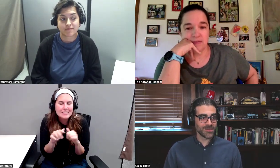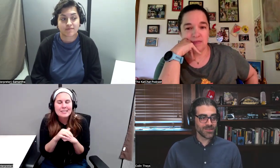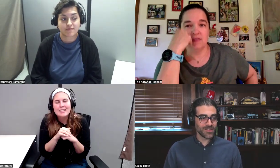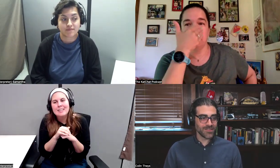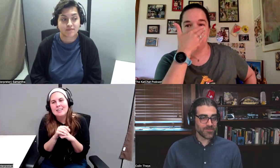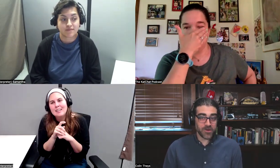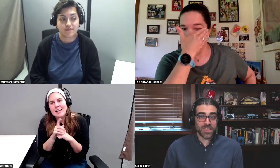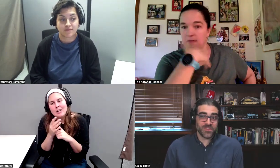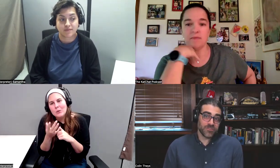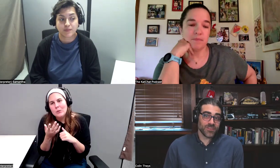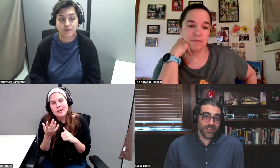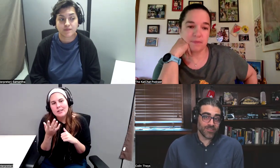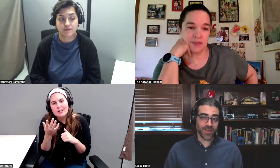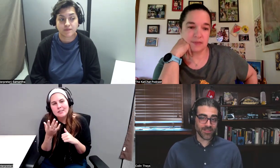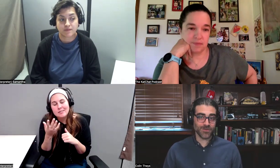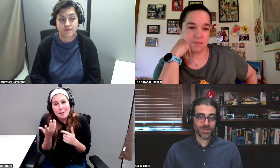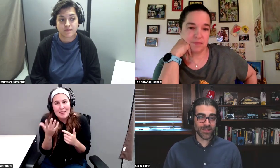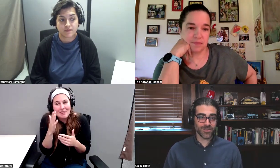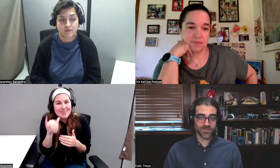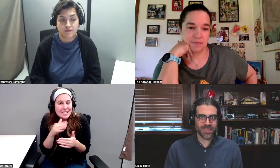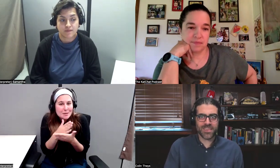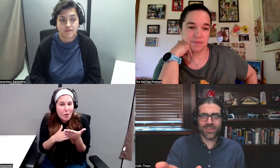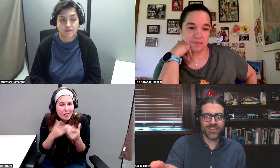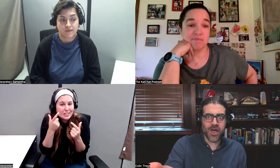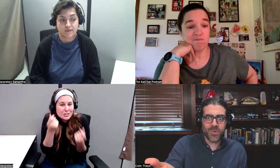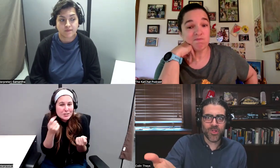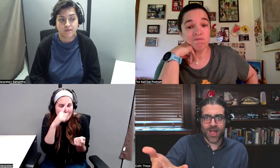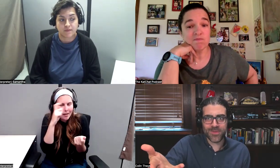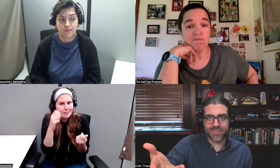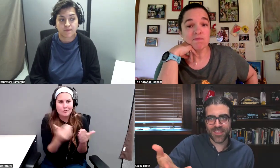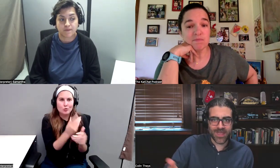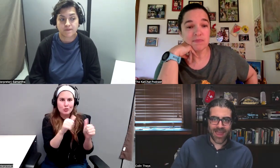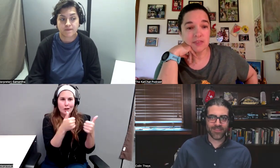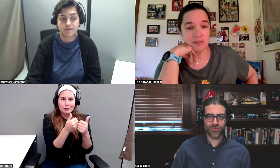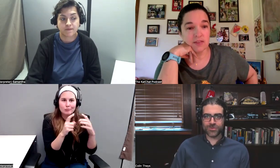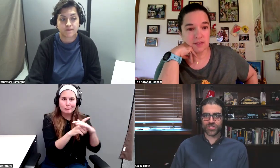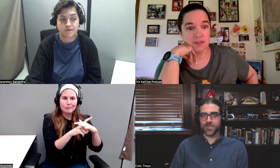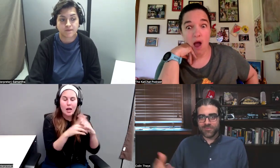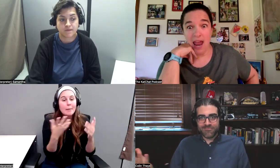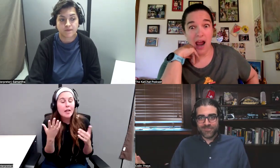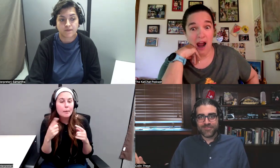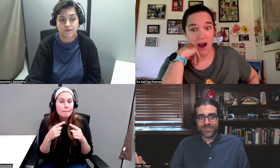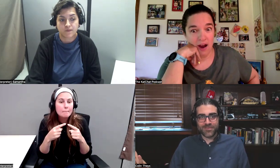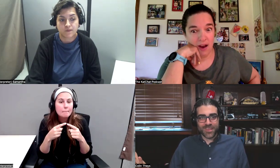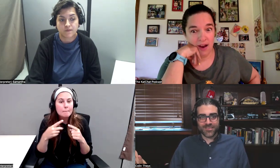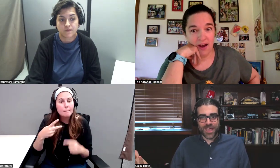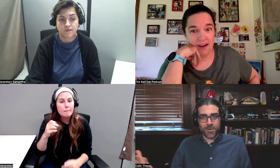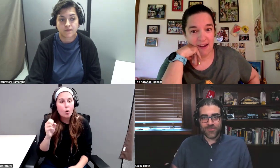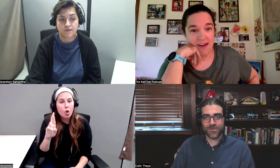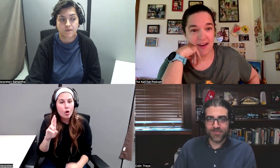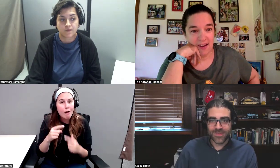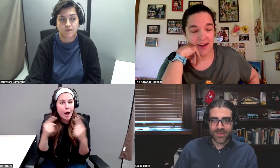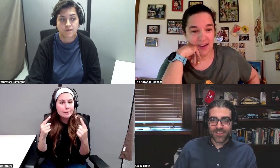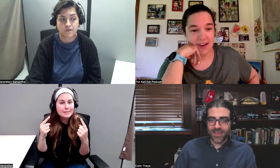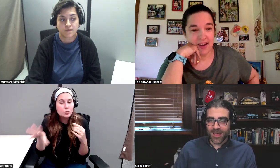find that's part of what keeps it interesting, is just finding the new challenges. But like even on polar opposites, like we added the cruise ship Yeah. to get some time